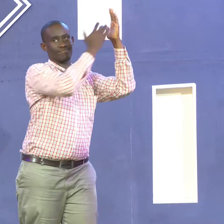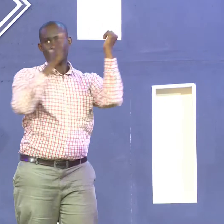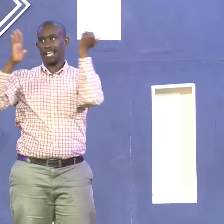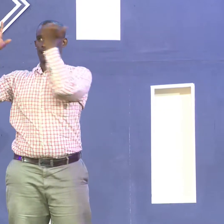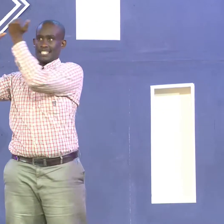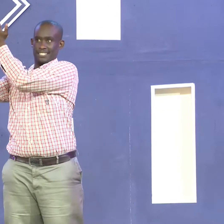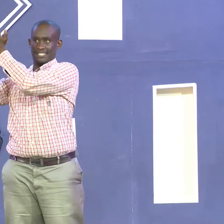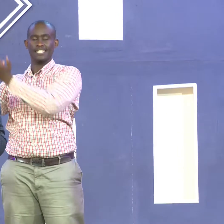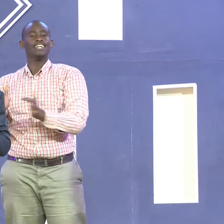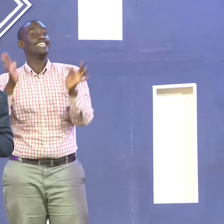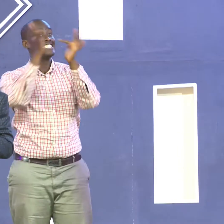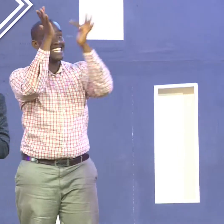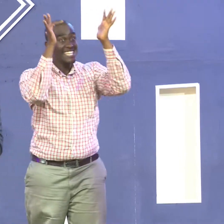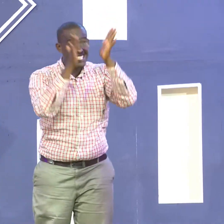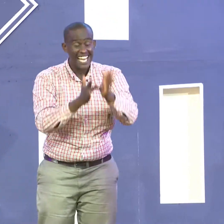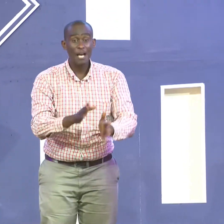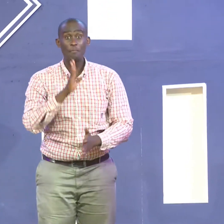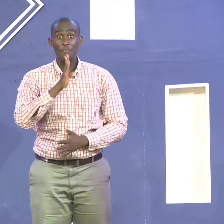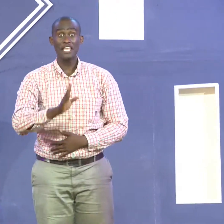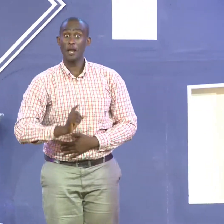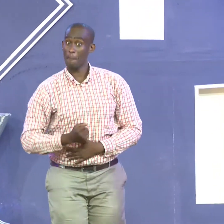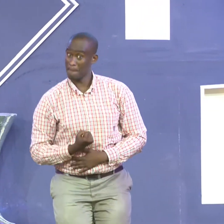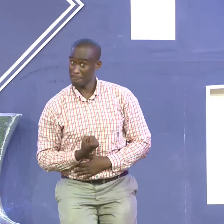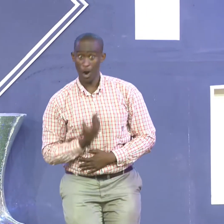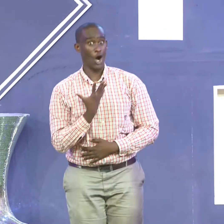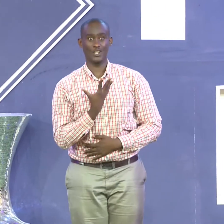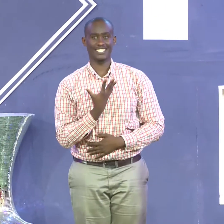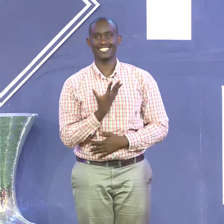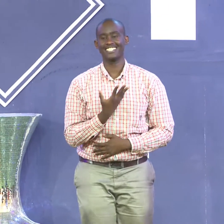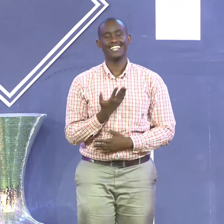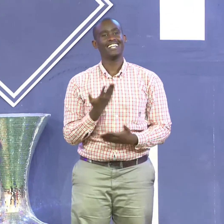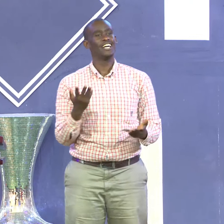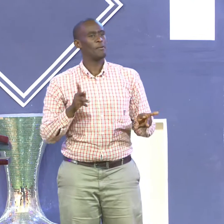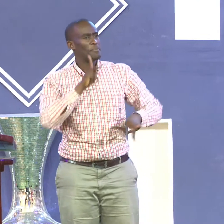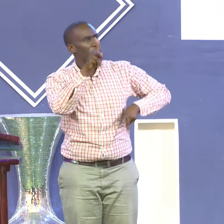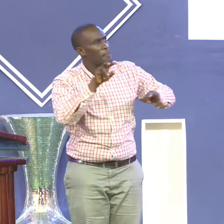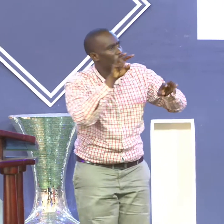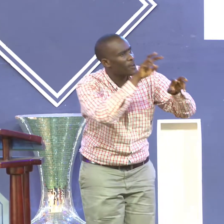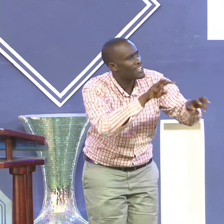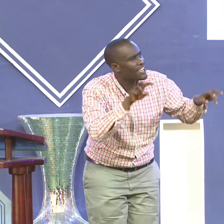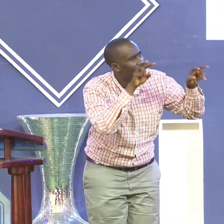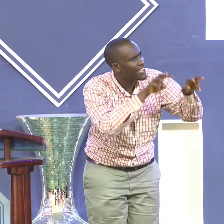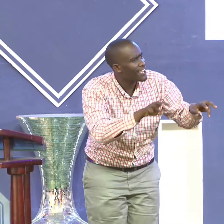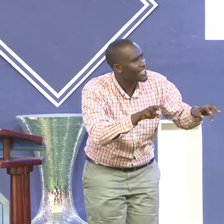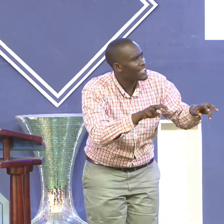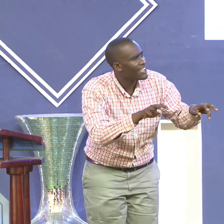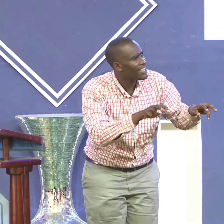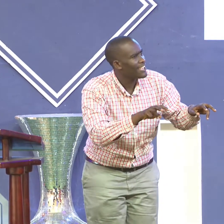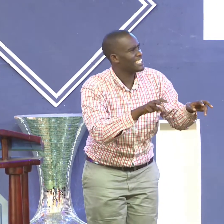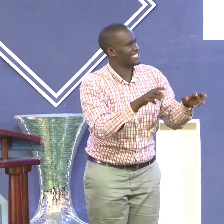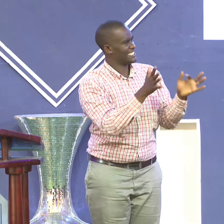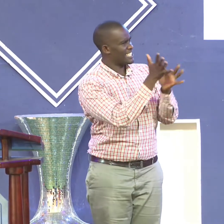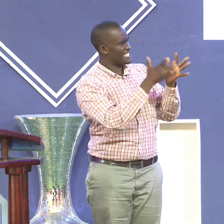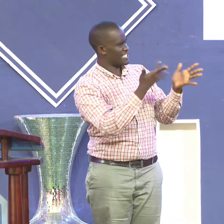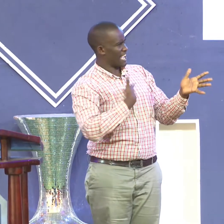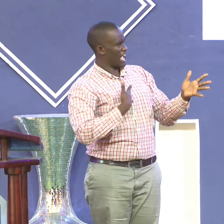crucified. But he remained bold. What they were seeking for from him is to put fear